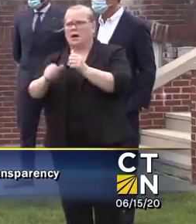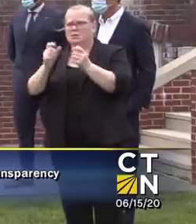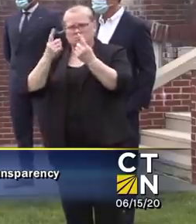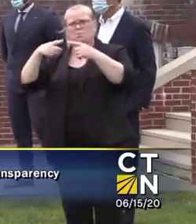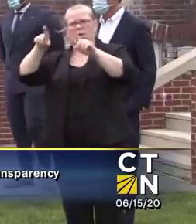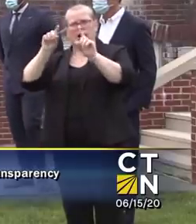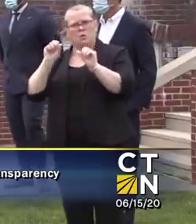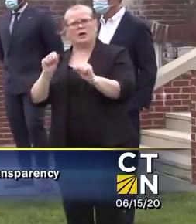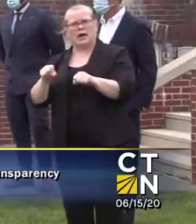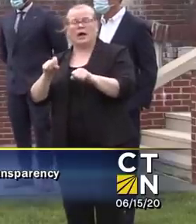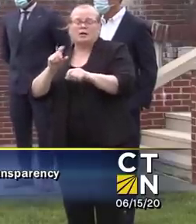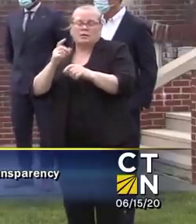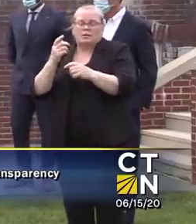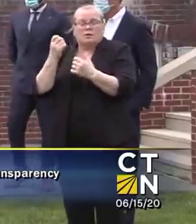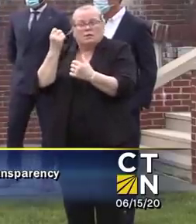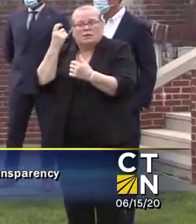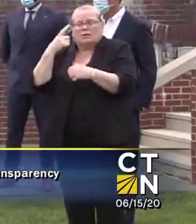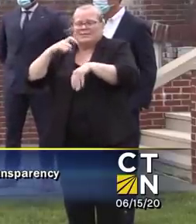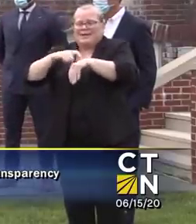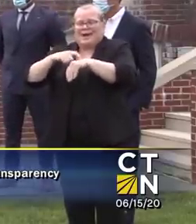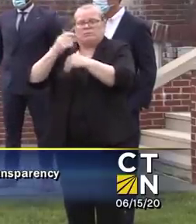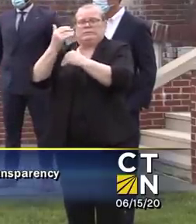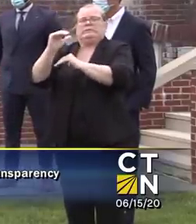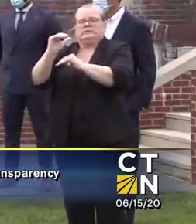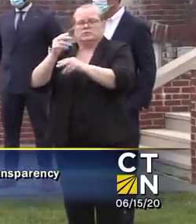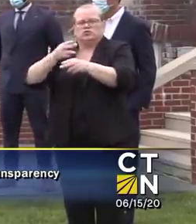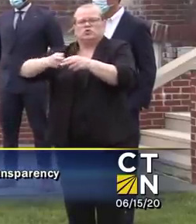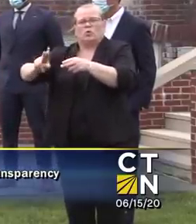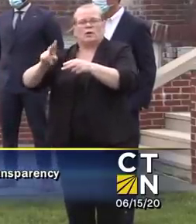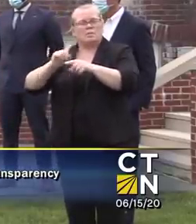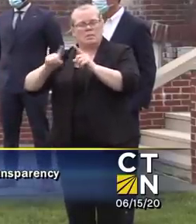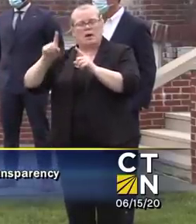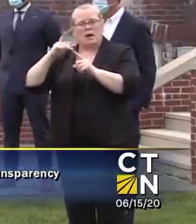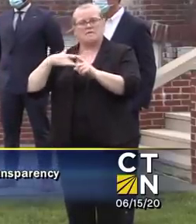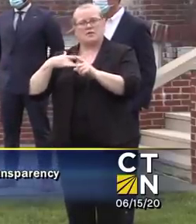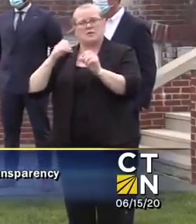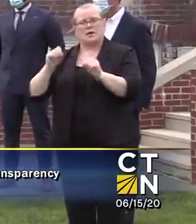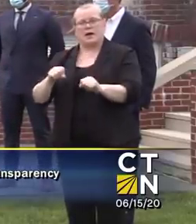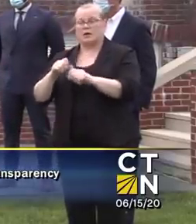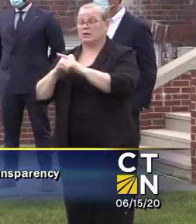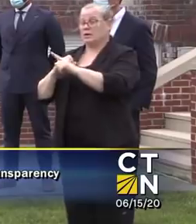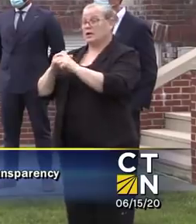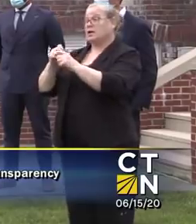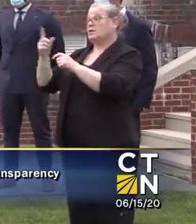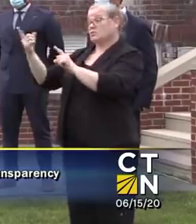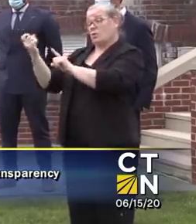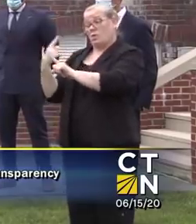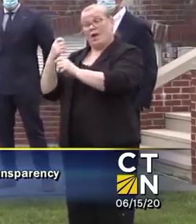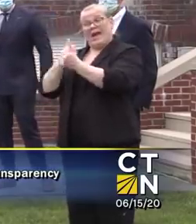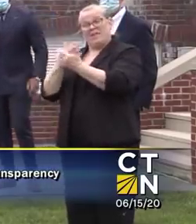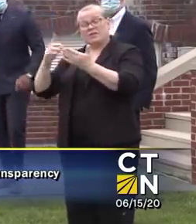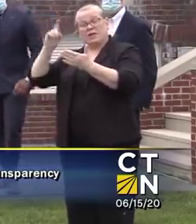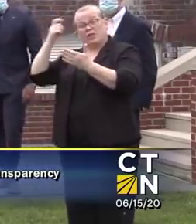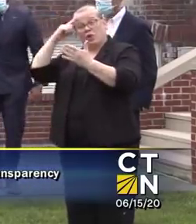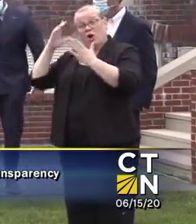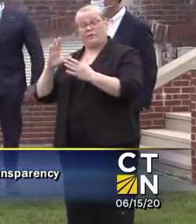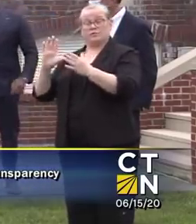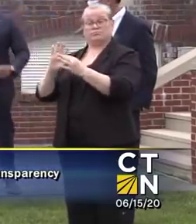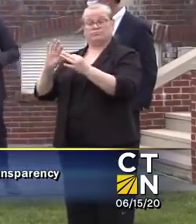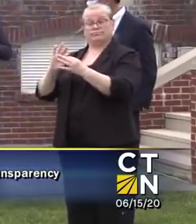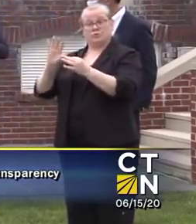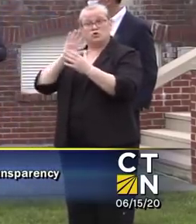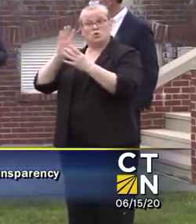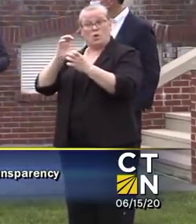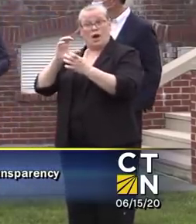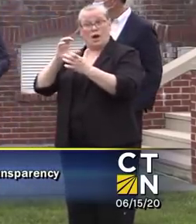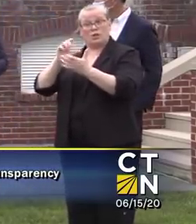to codify all of what's in the executive order Governor Lamont said today? Yes. Okay. Yep. Governor, Can I